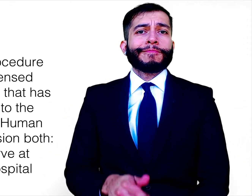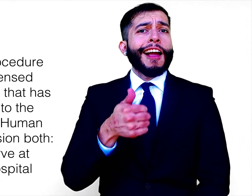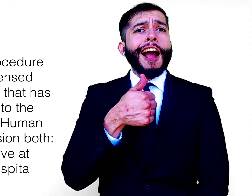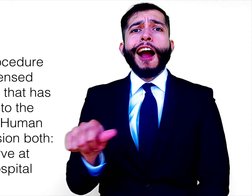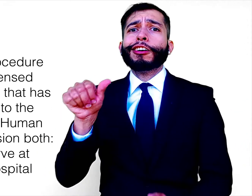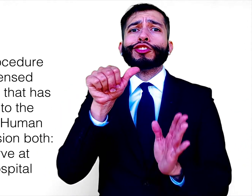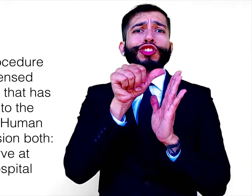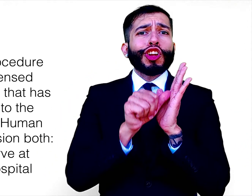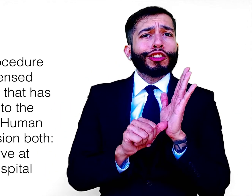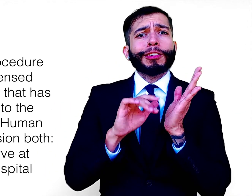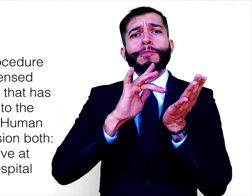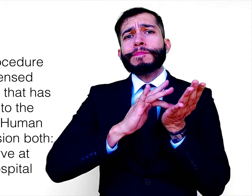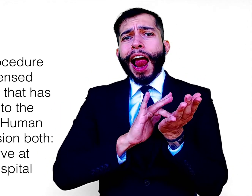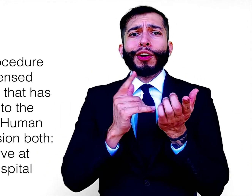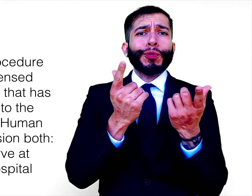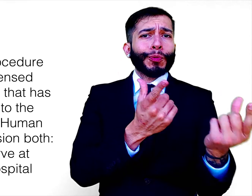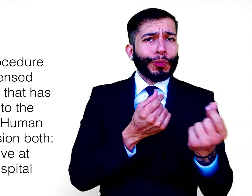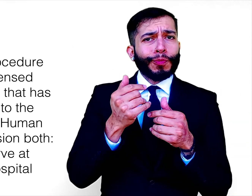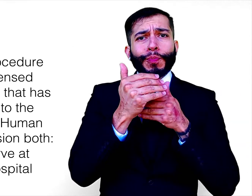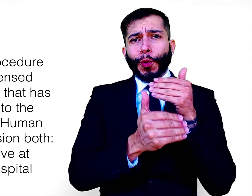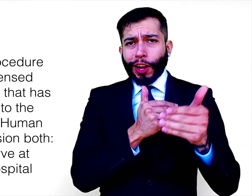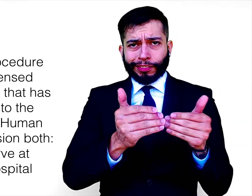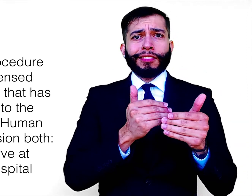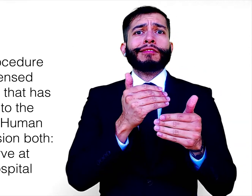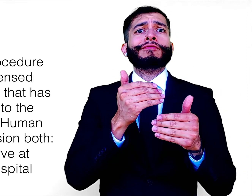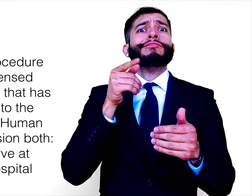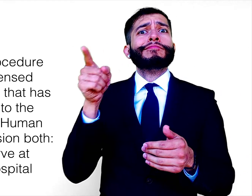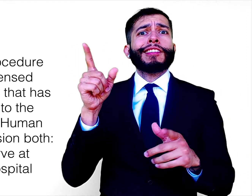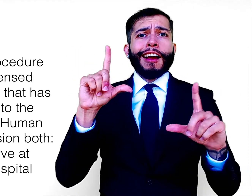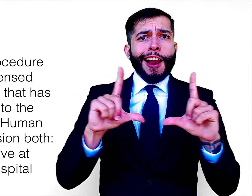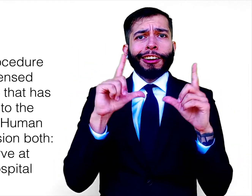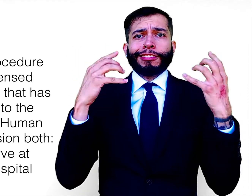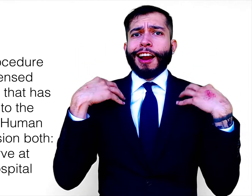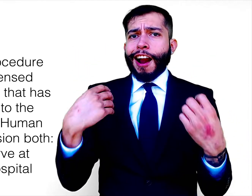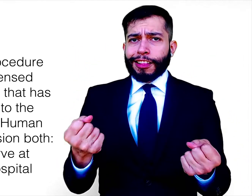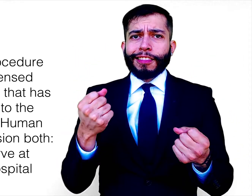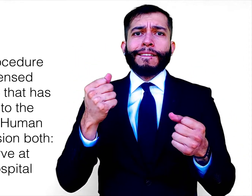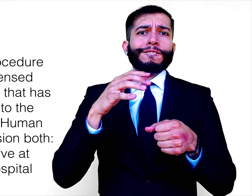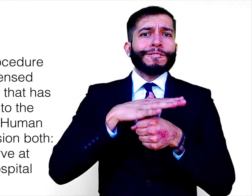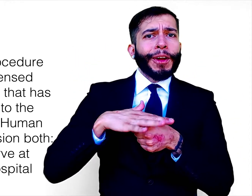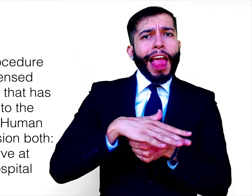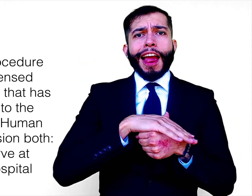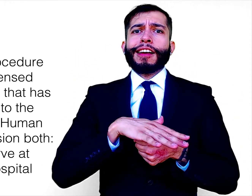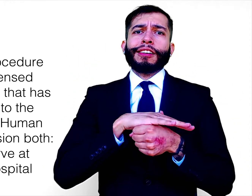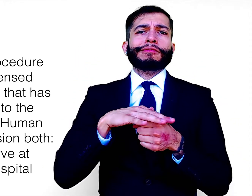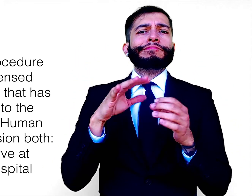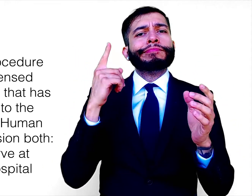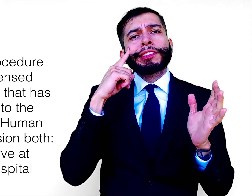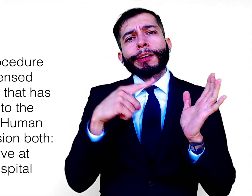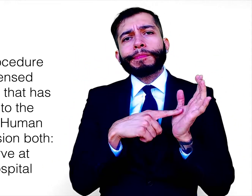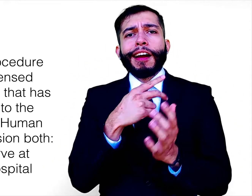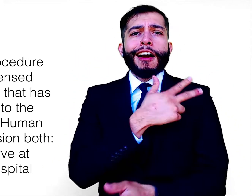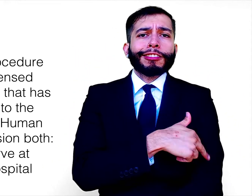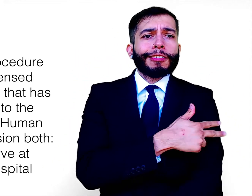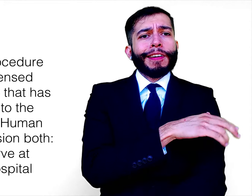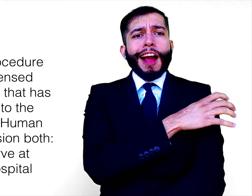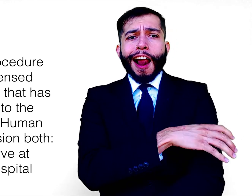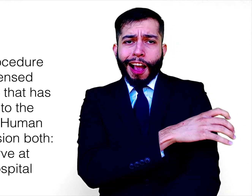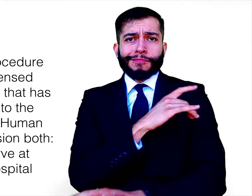or any surgery or procedure performed in a licensed healthcare facility that has certified in writing to the Texas